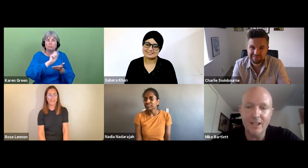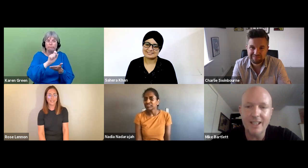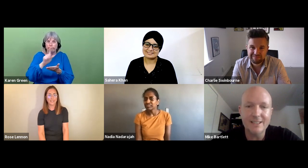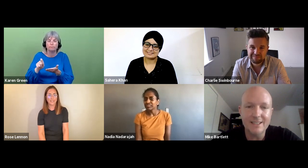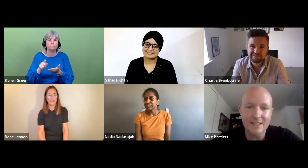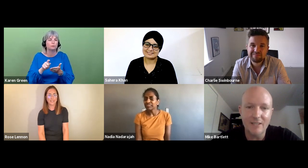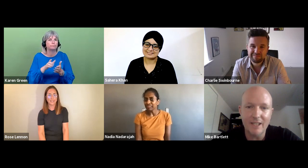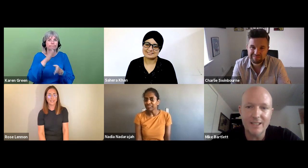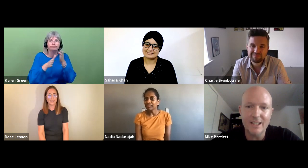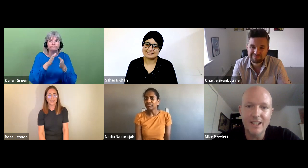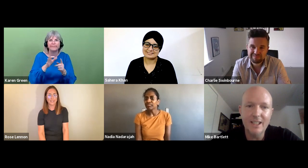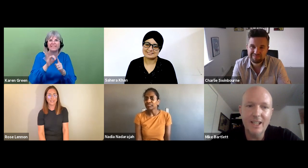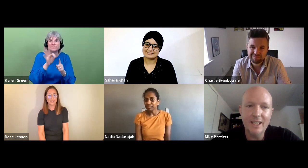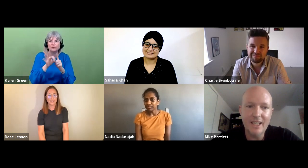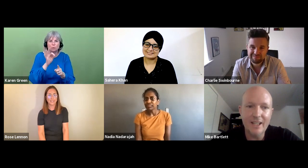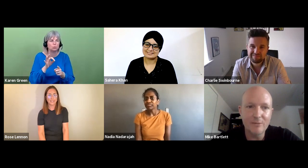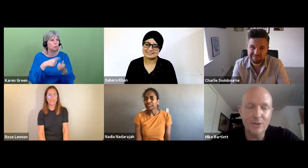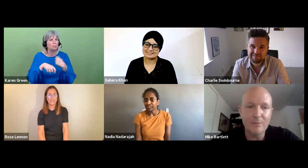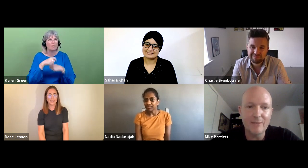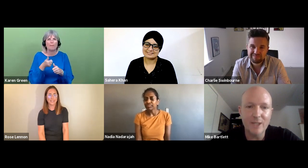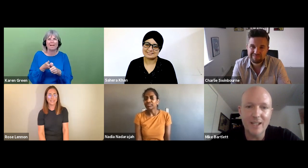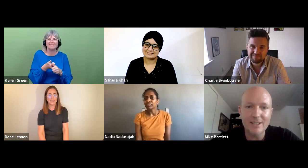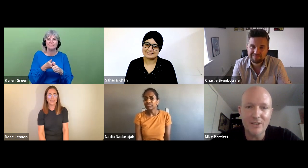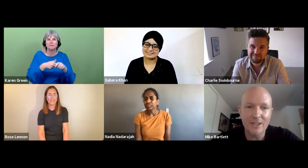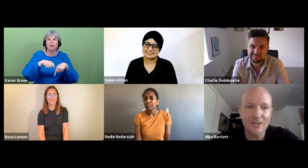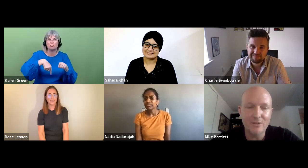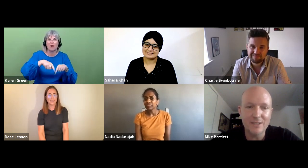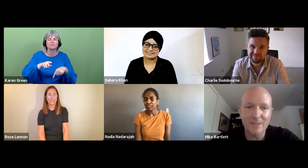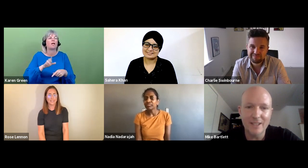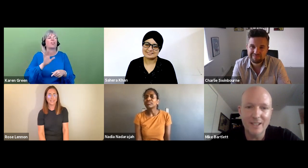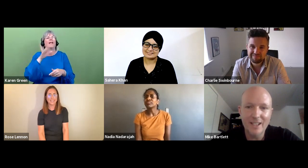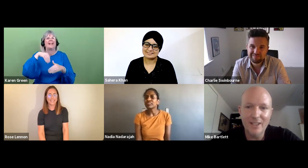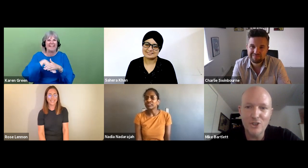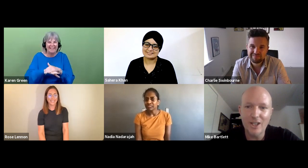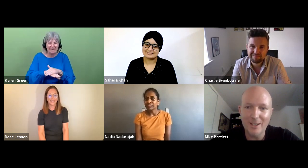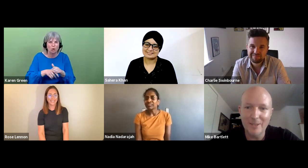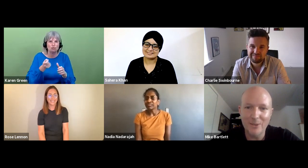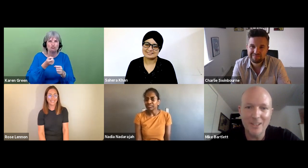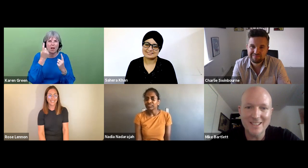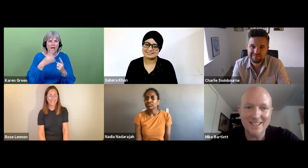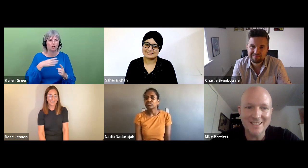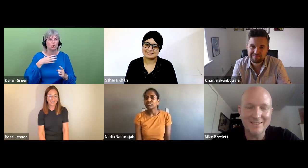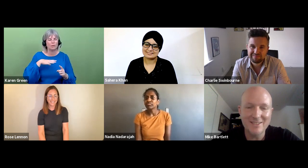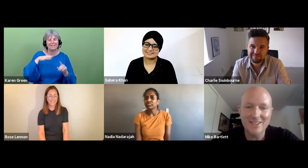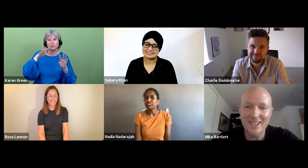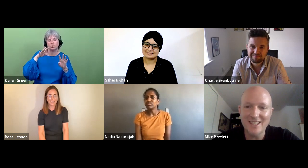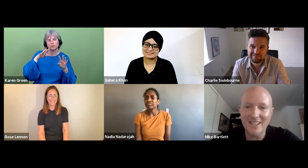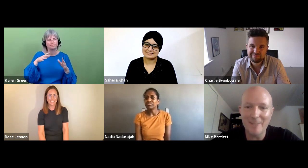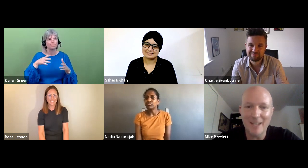like an assistant director, and then get in the room and realize that you needed charisma and charm and all these things that certainly didn't come